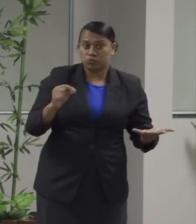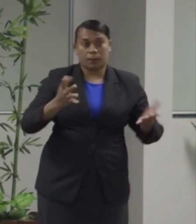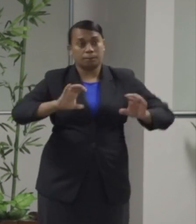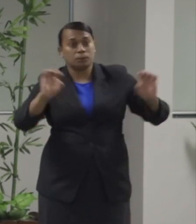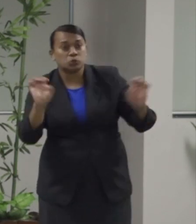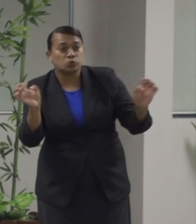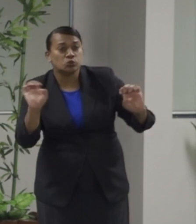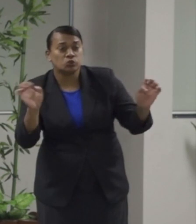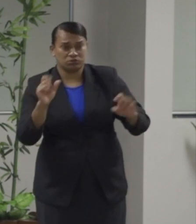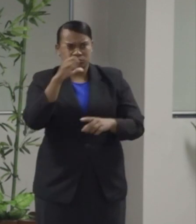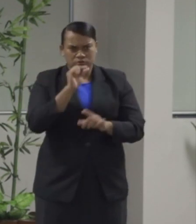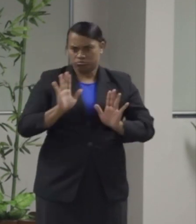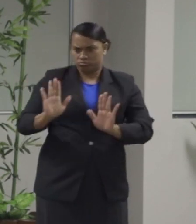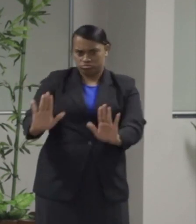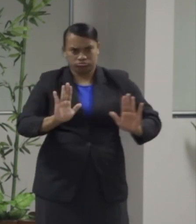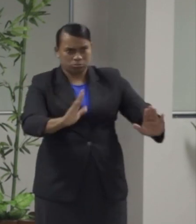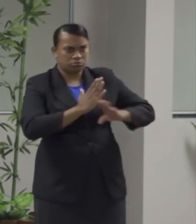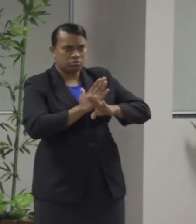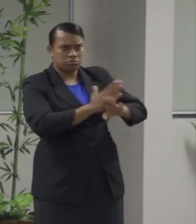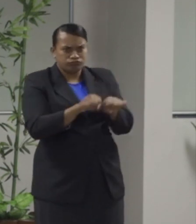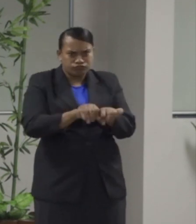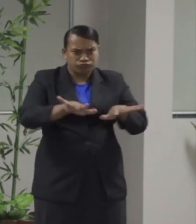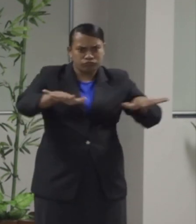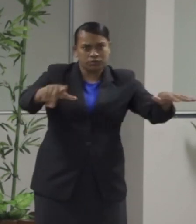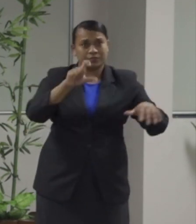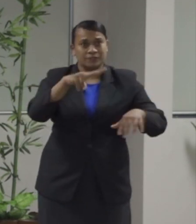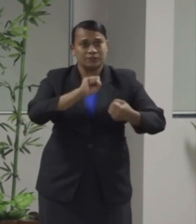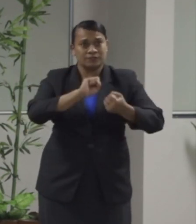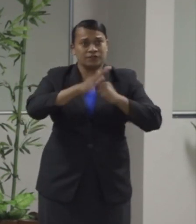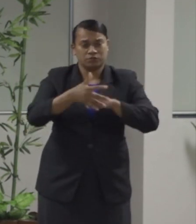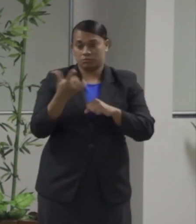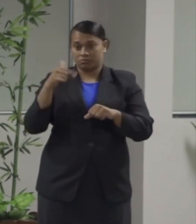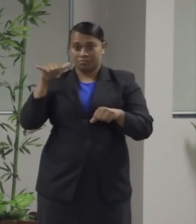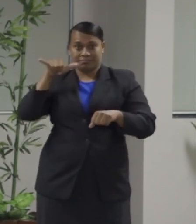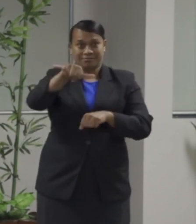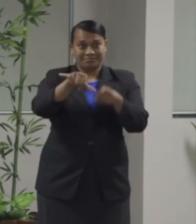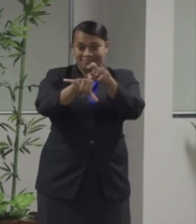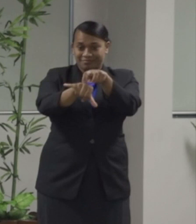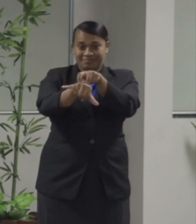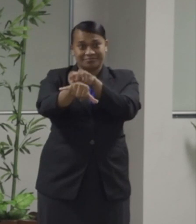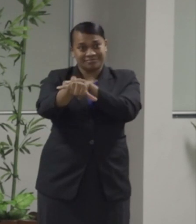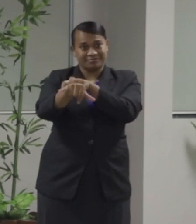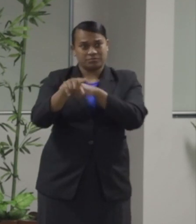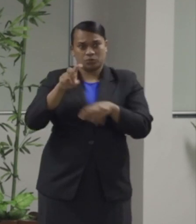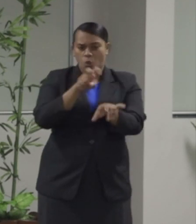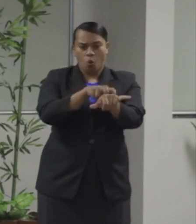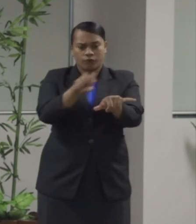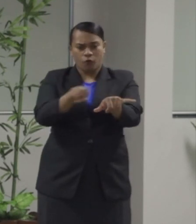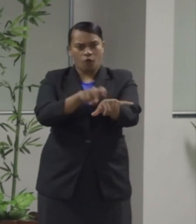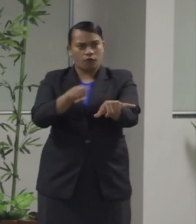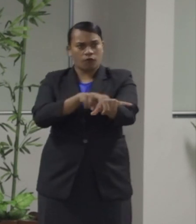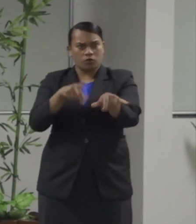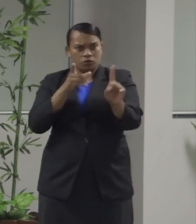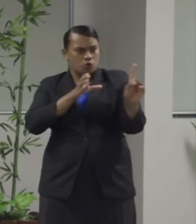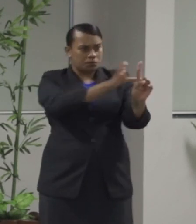contain this virus. Everyone who gets off the flight is being quarantined in government-funded designated centers